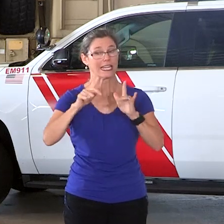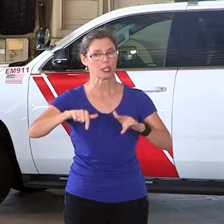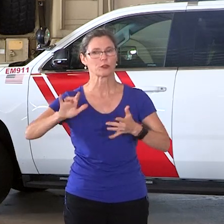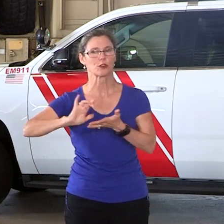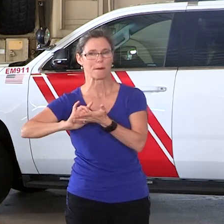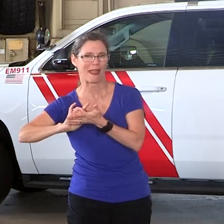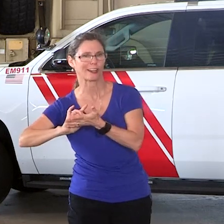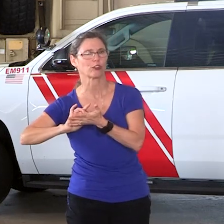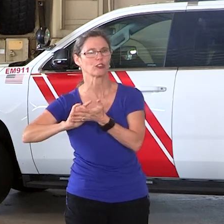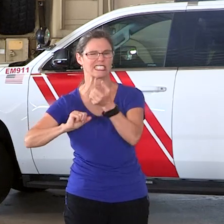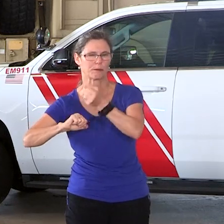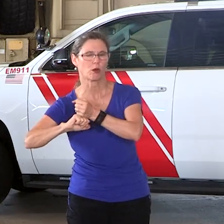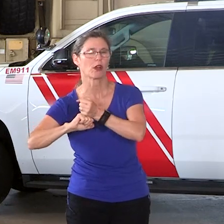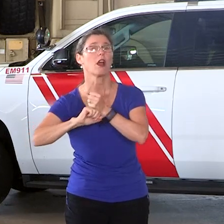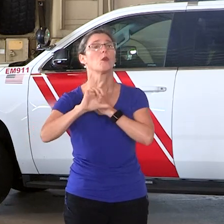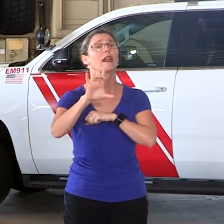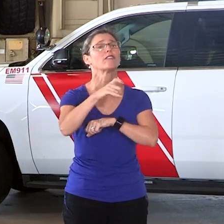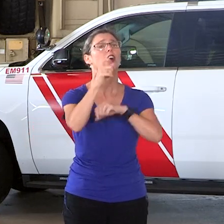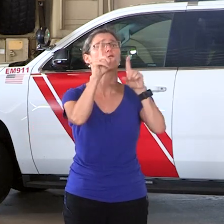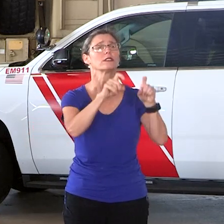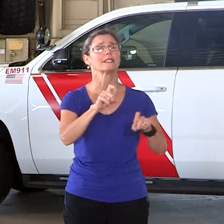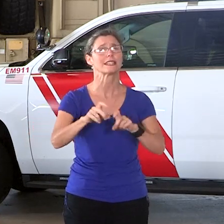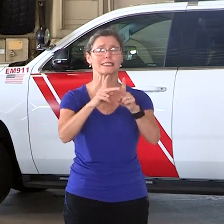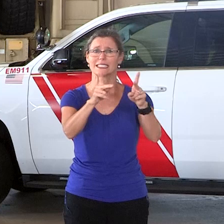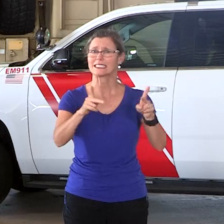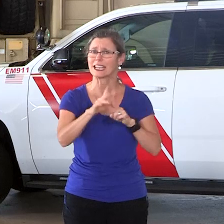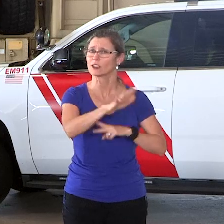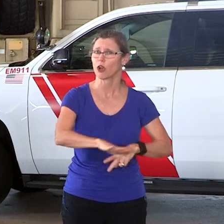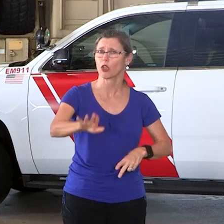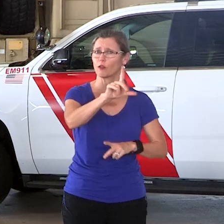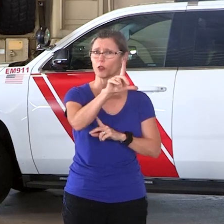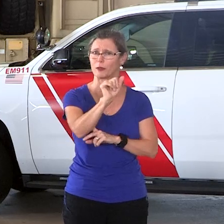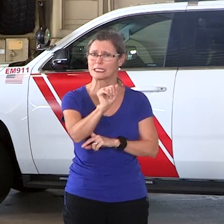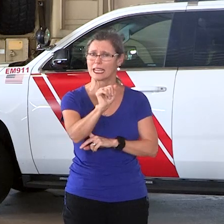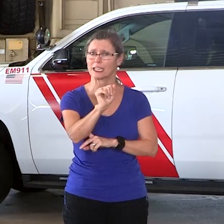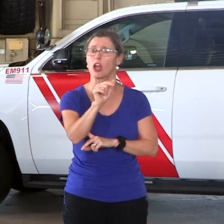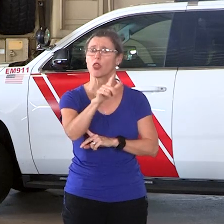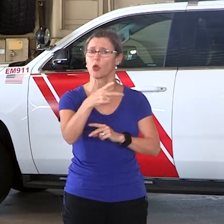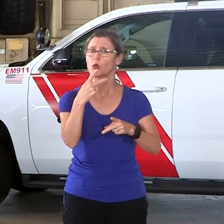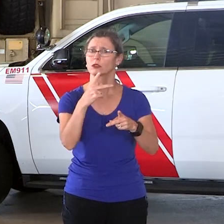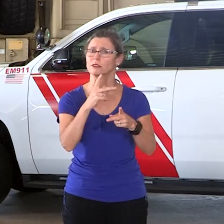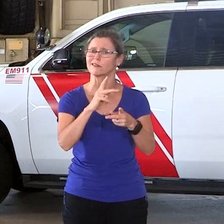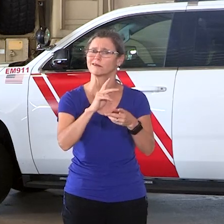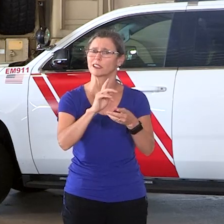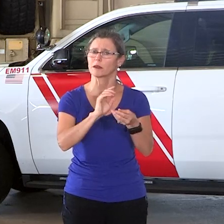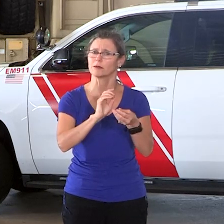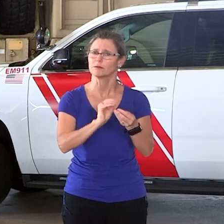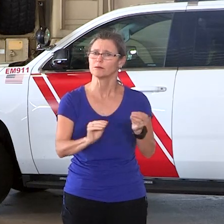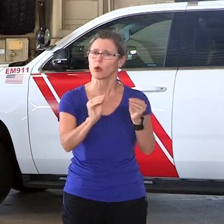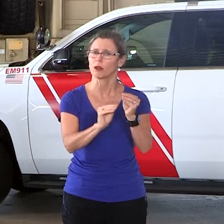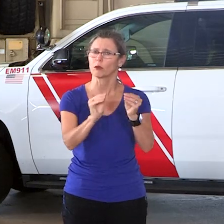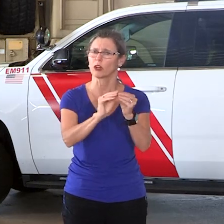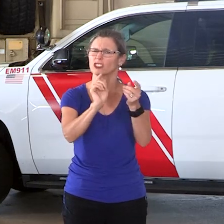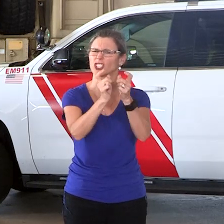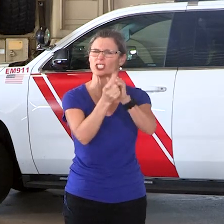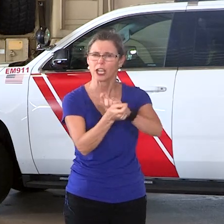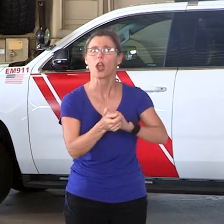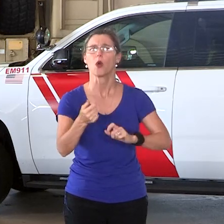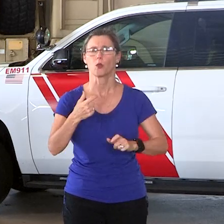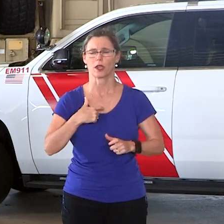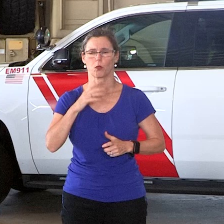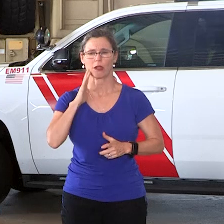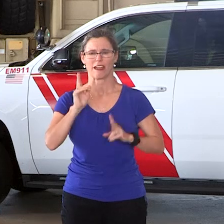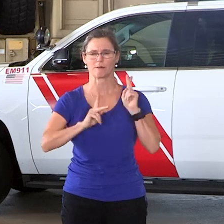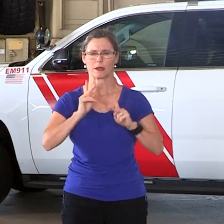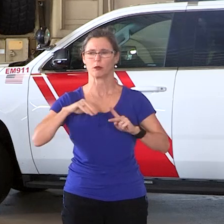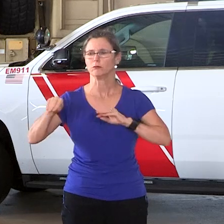We have several other testing sites up and running across the state, and as those keep evolving, we'll keep shifting resources to support those